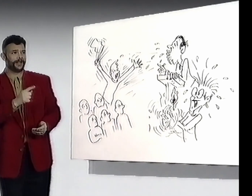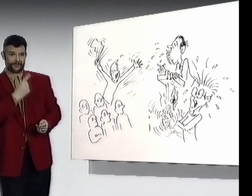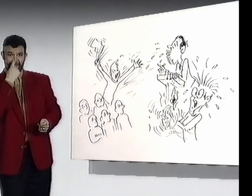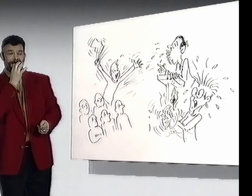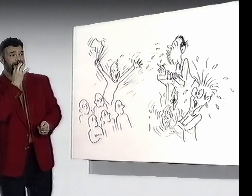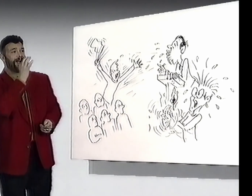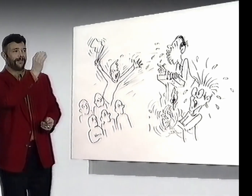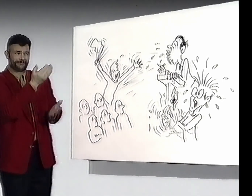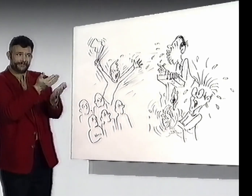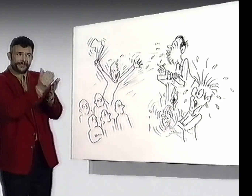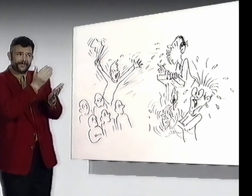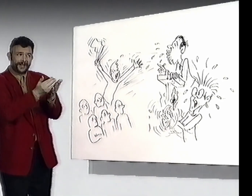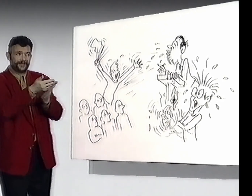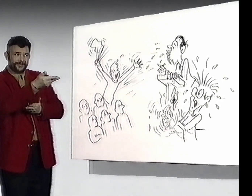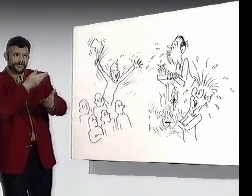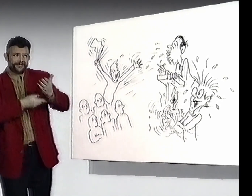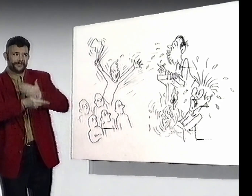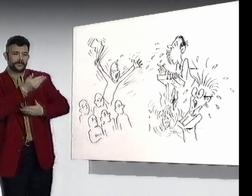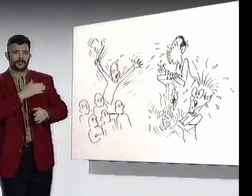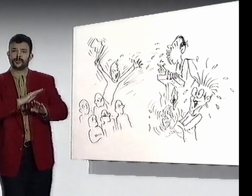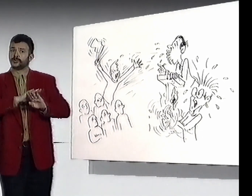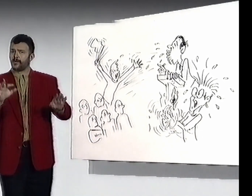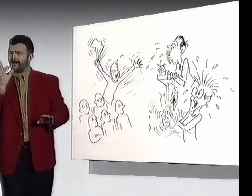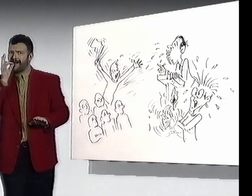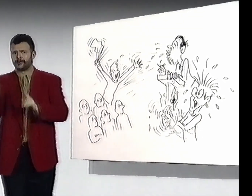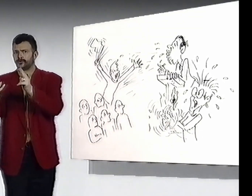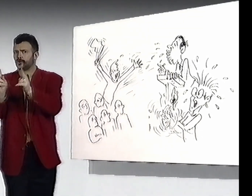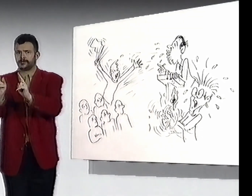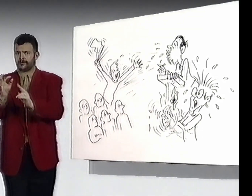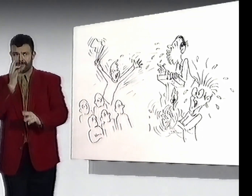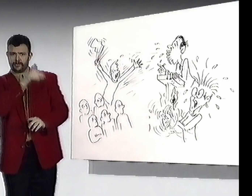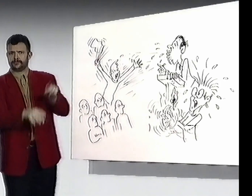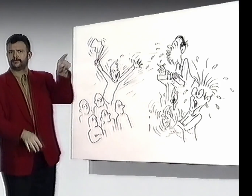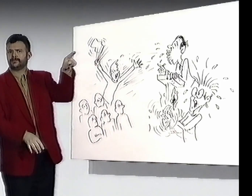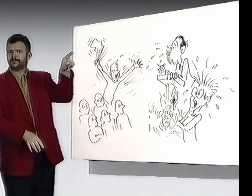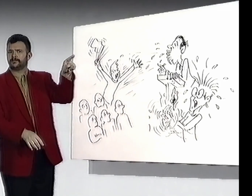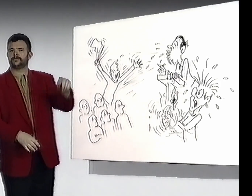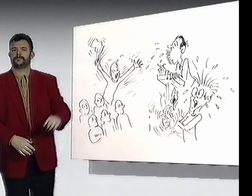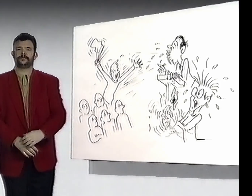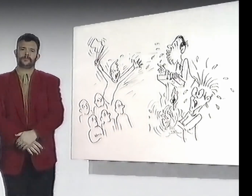needs clarification, ask the speaker directly. Don't ask the interpreter.